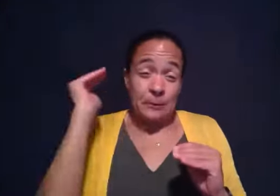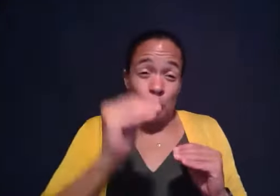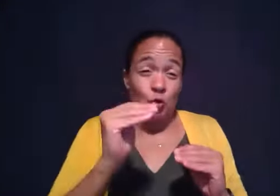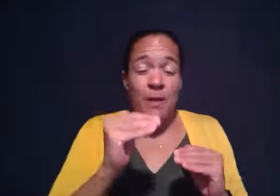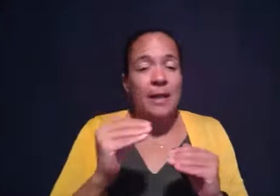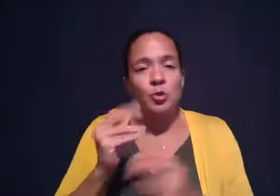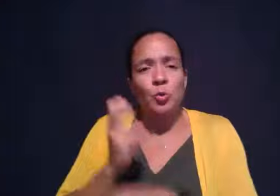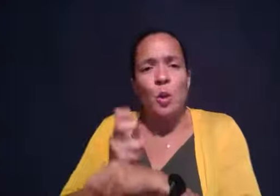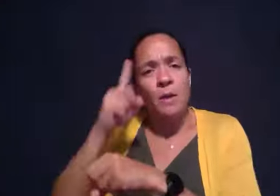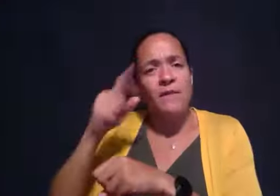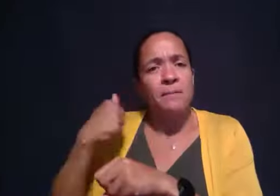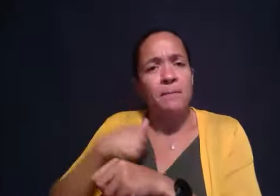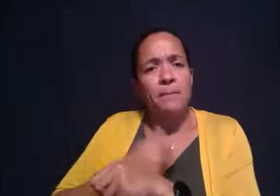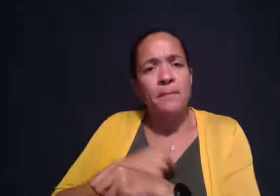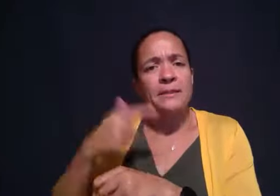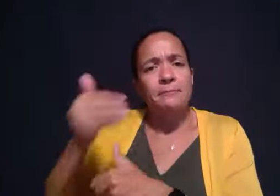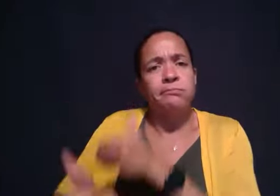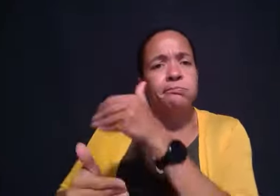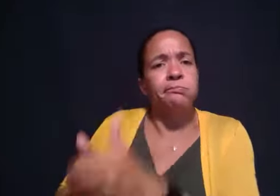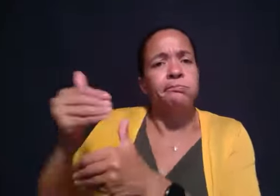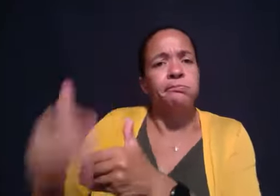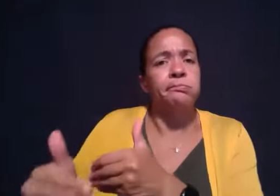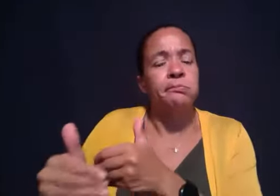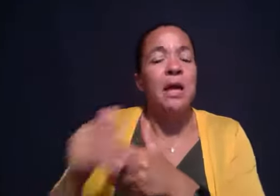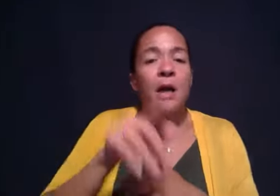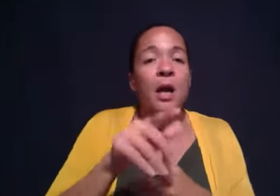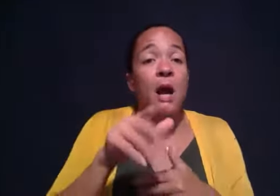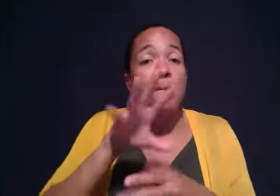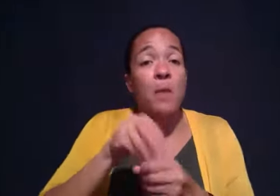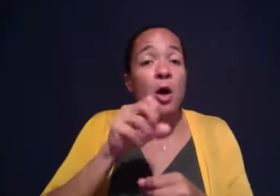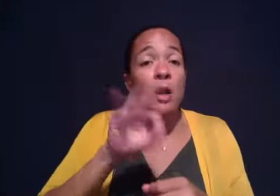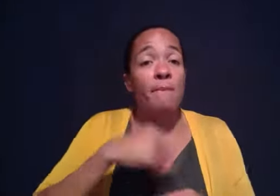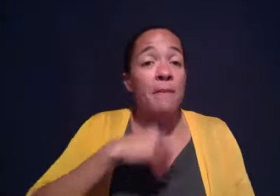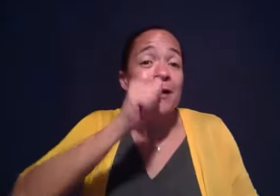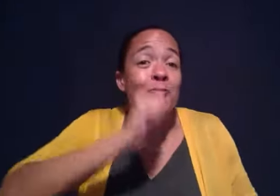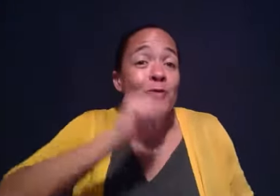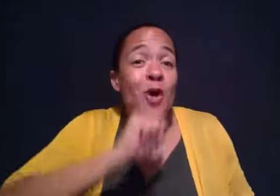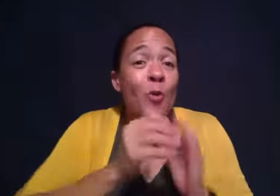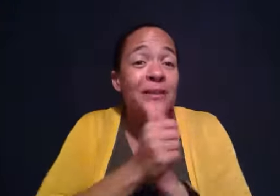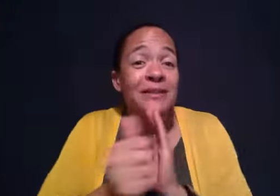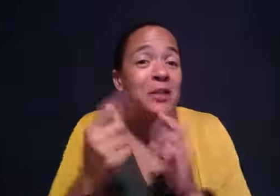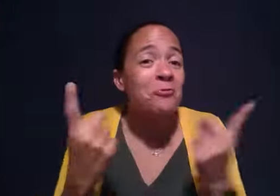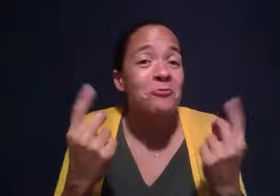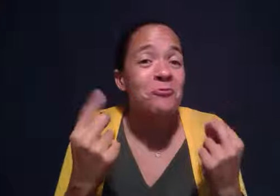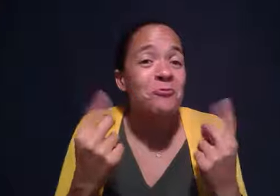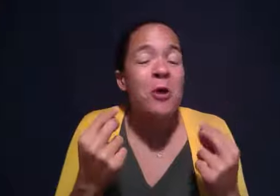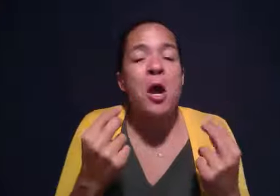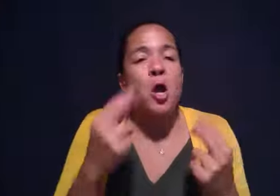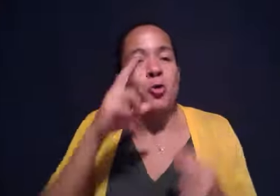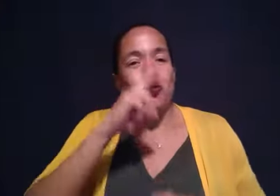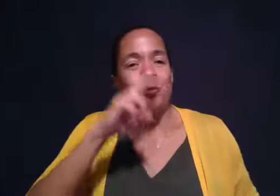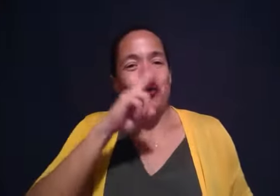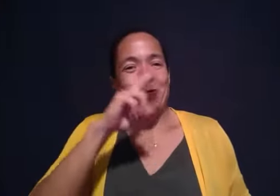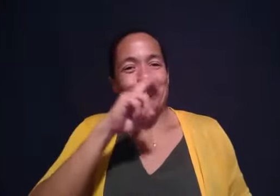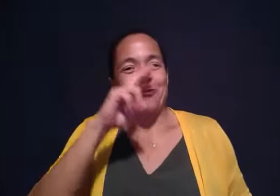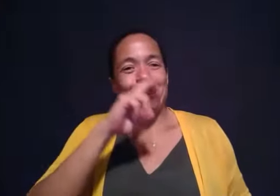of my coping skills was to learn how to be funny, so that it would look like I mean to be this way, and not that the voices in my